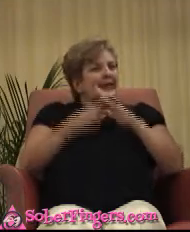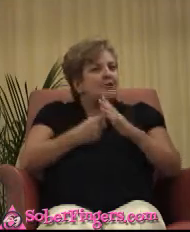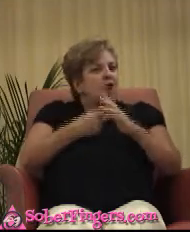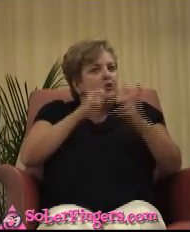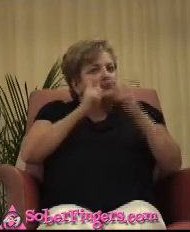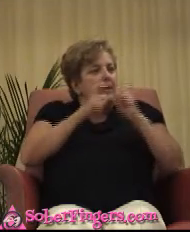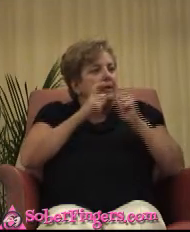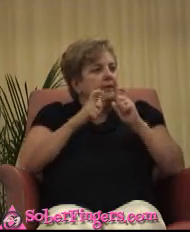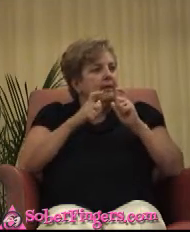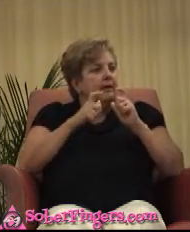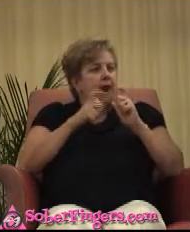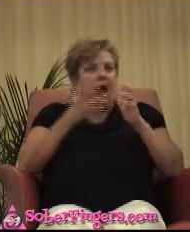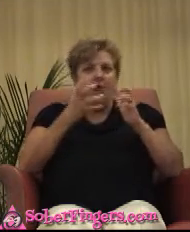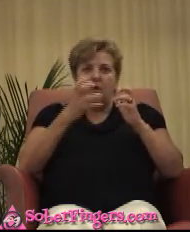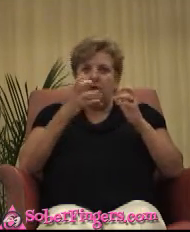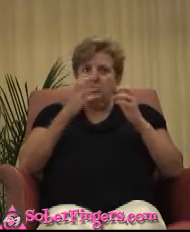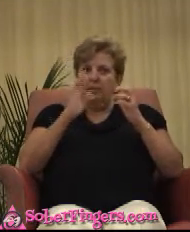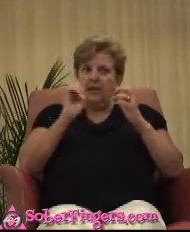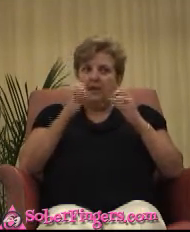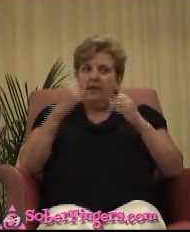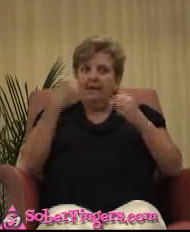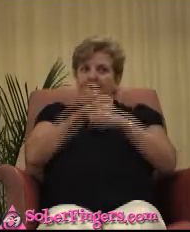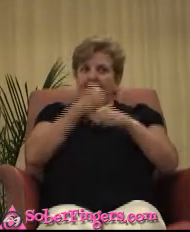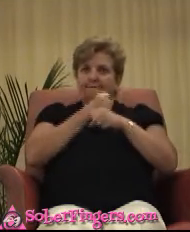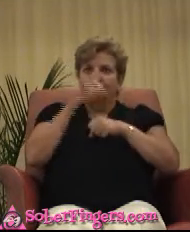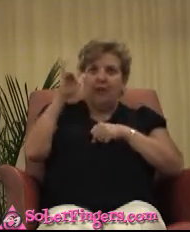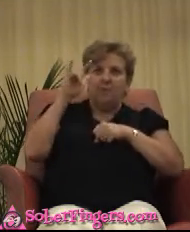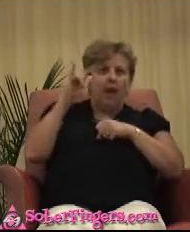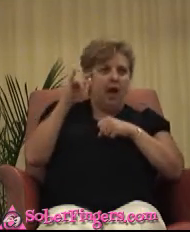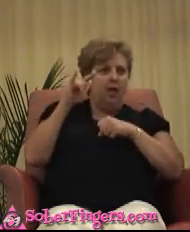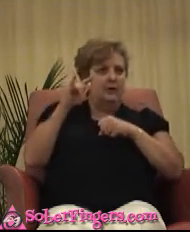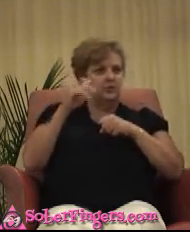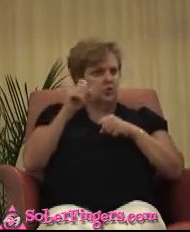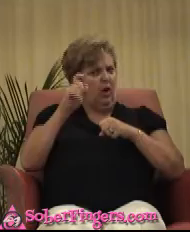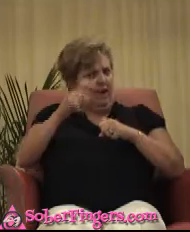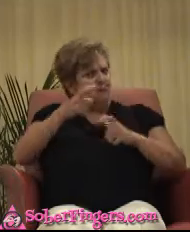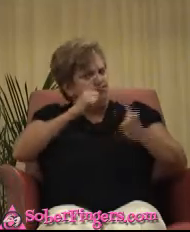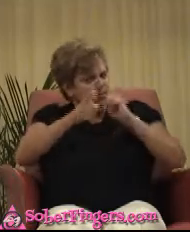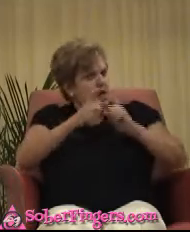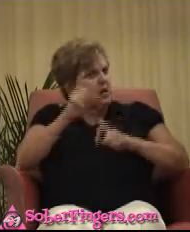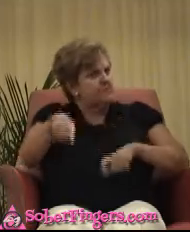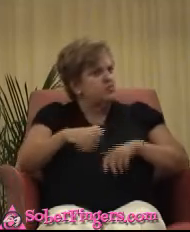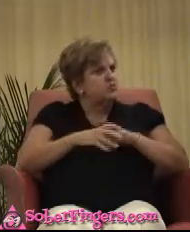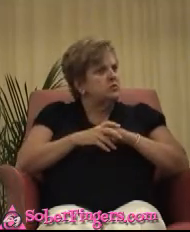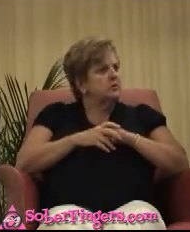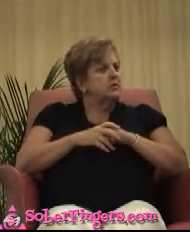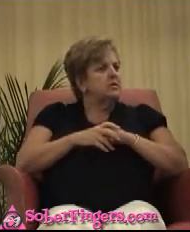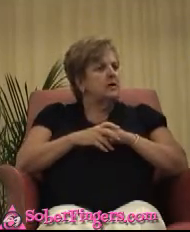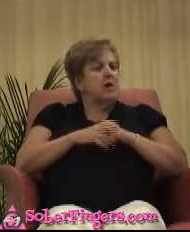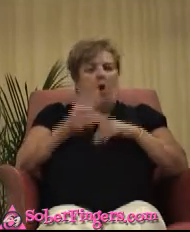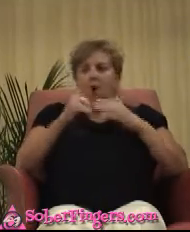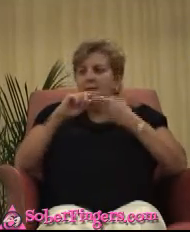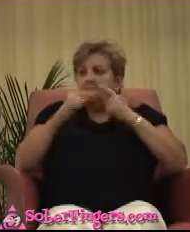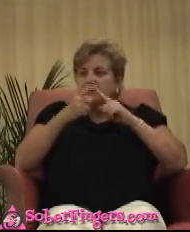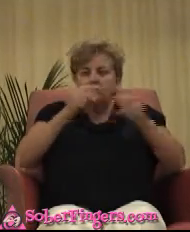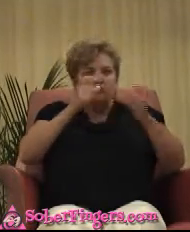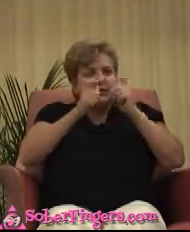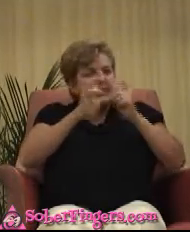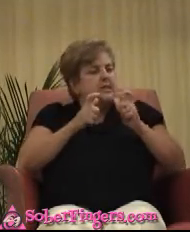to be a fighter pilot, and that's what fighter pilots do. And I'm a Marine on top of that. All my buddies were drinking. I'm in a culture that I'm really drinking